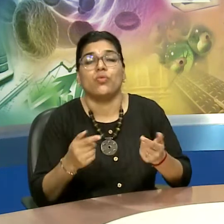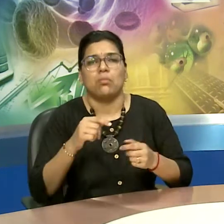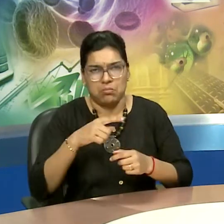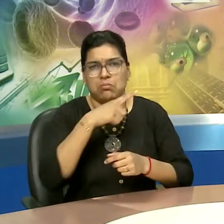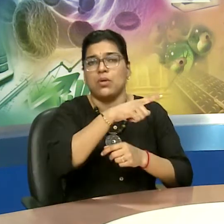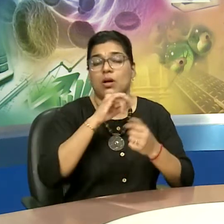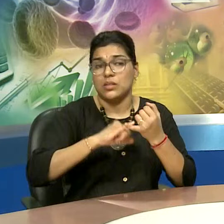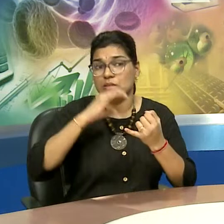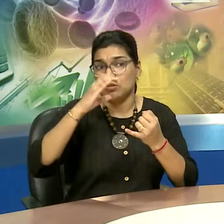contravenes